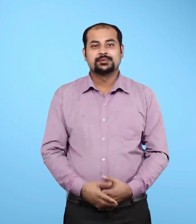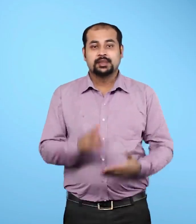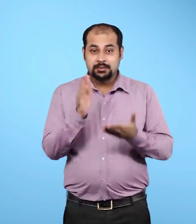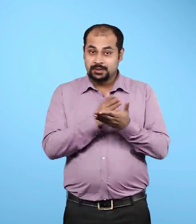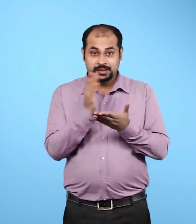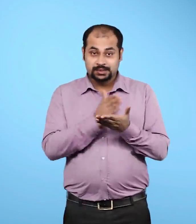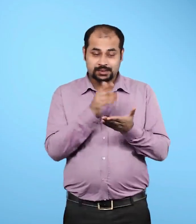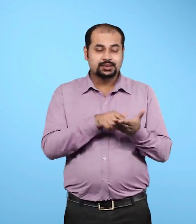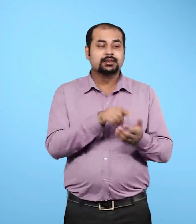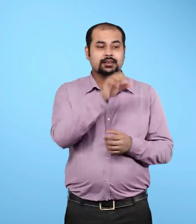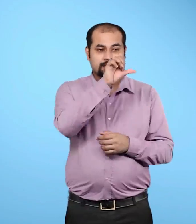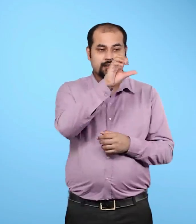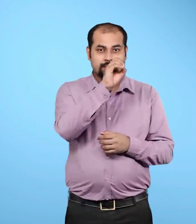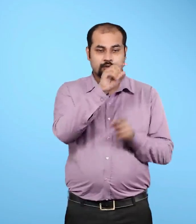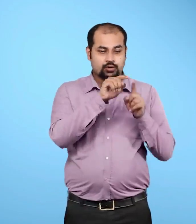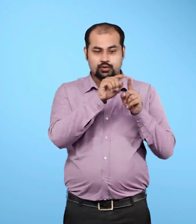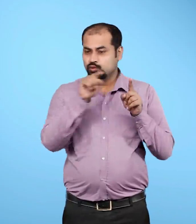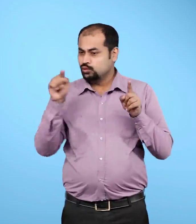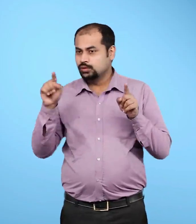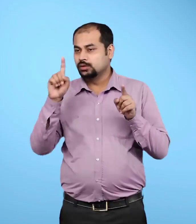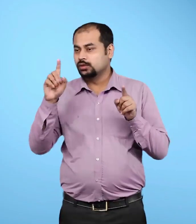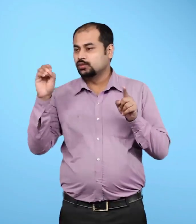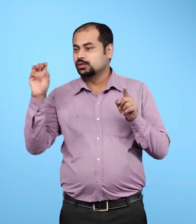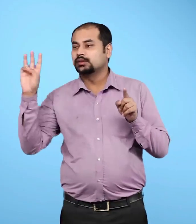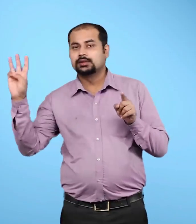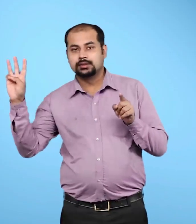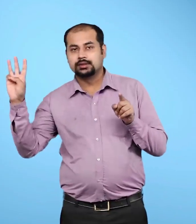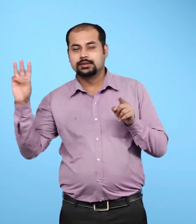from page 90 to 103.